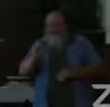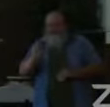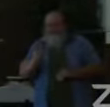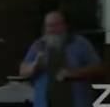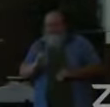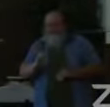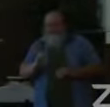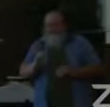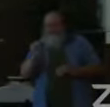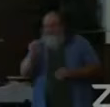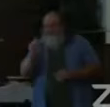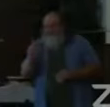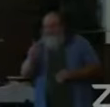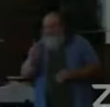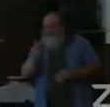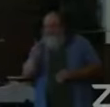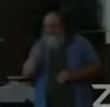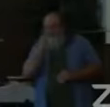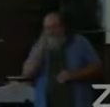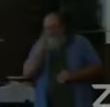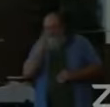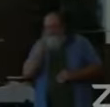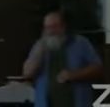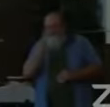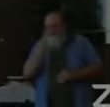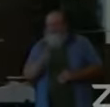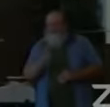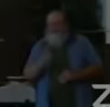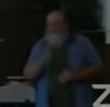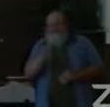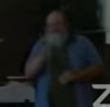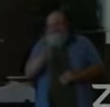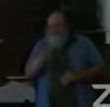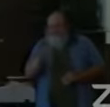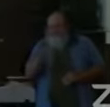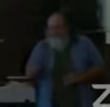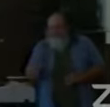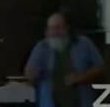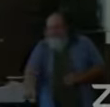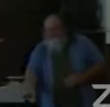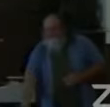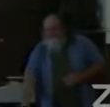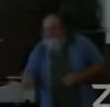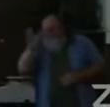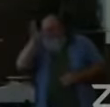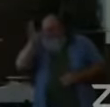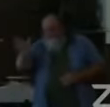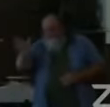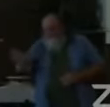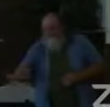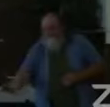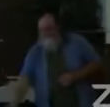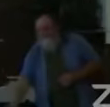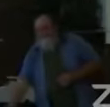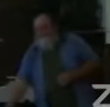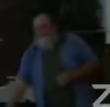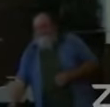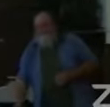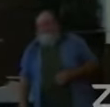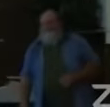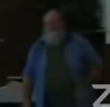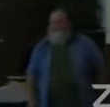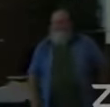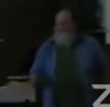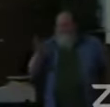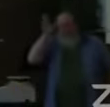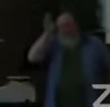And when they come to our house, now she's trained the third one already. It's still, they're going to grandma's house. Aren't you going to grandpa's house? Nope,